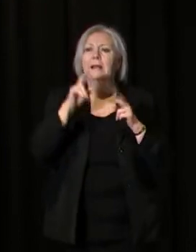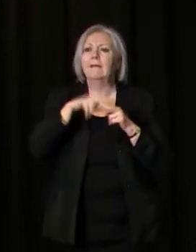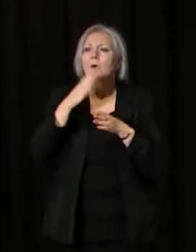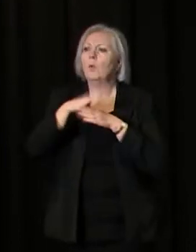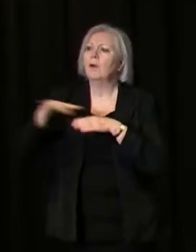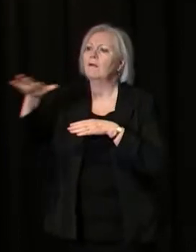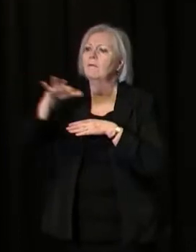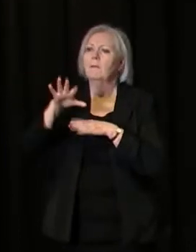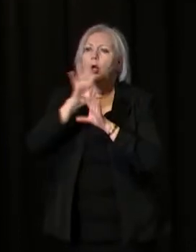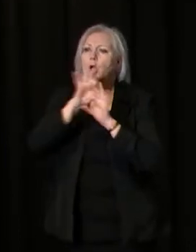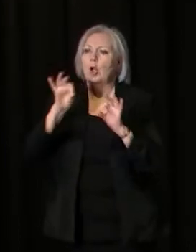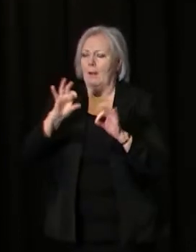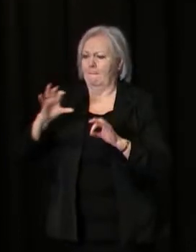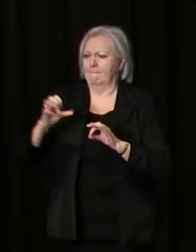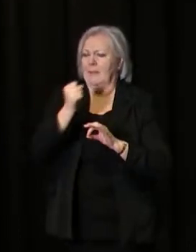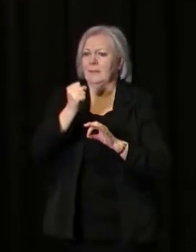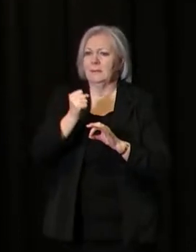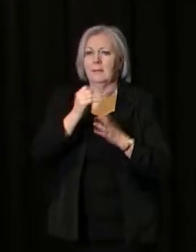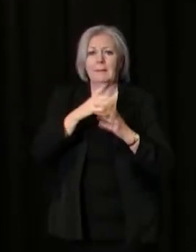Well,